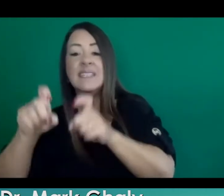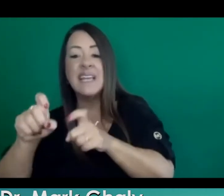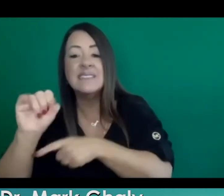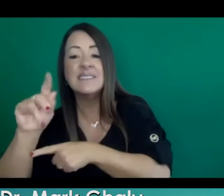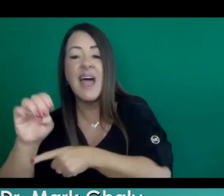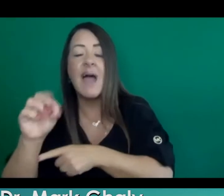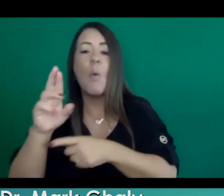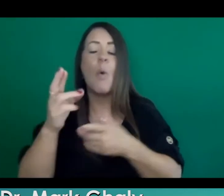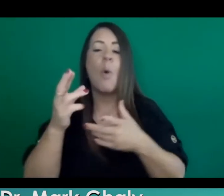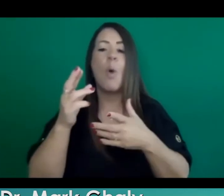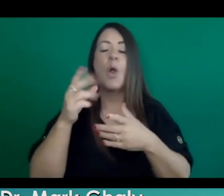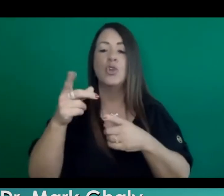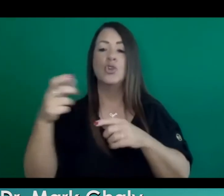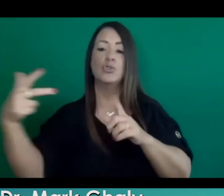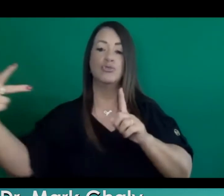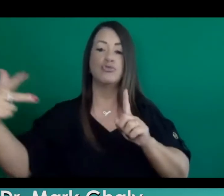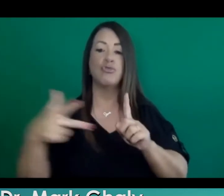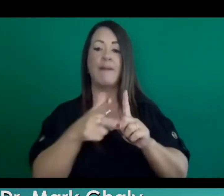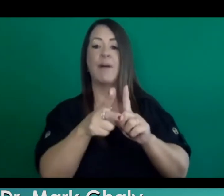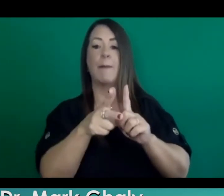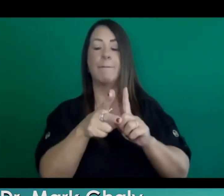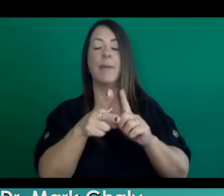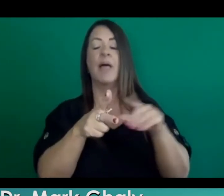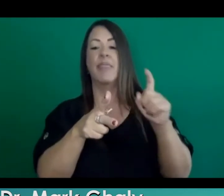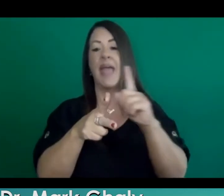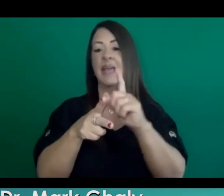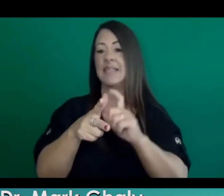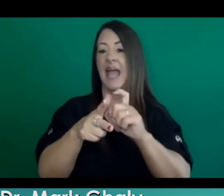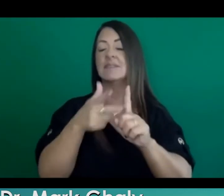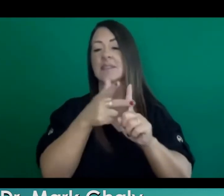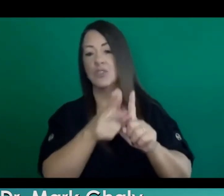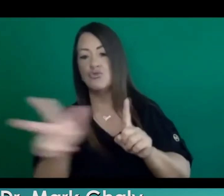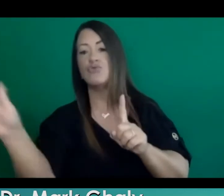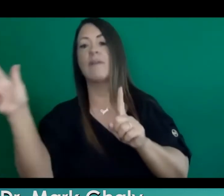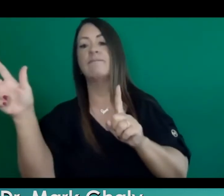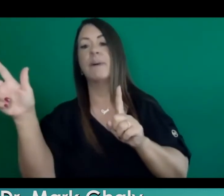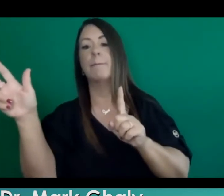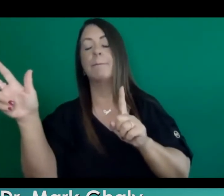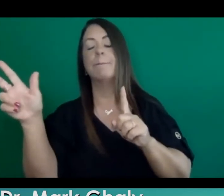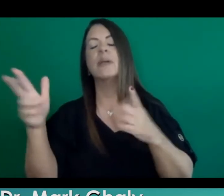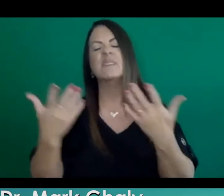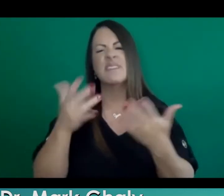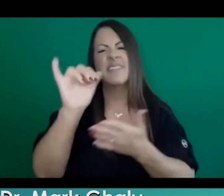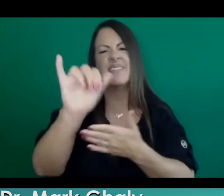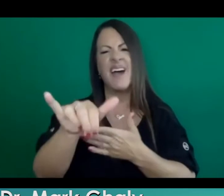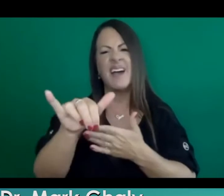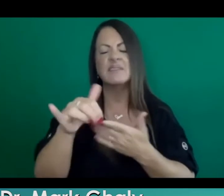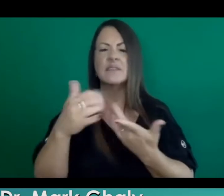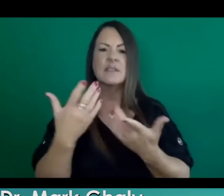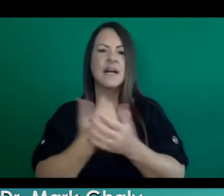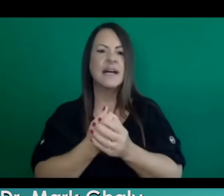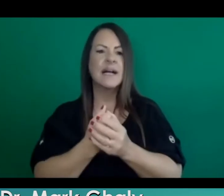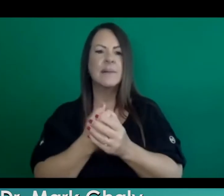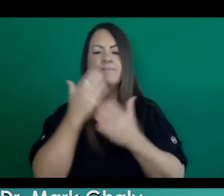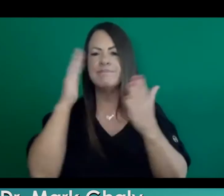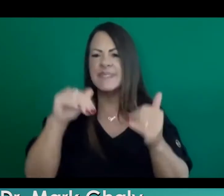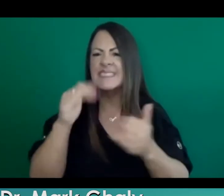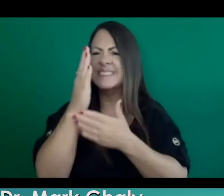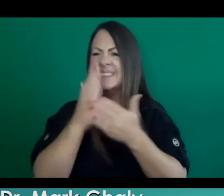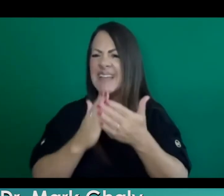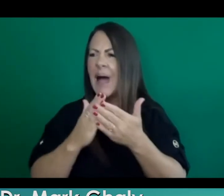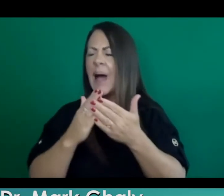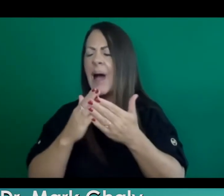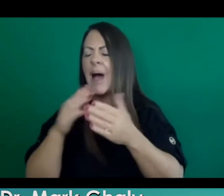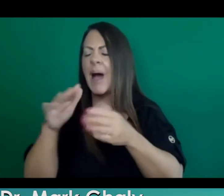in mobile ways. And we knew that both the coming together of extreme heat in some parts of the state,